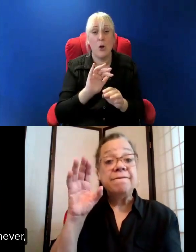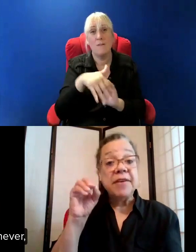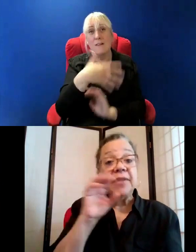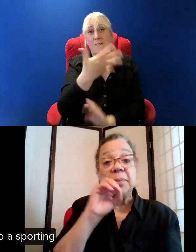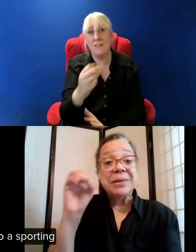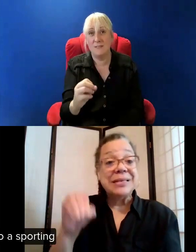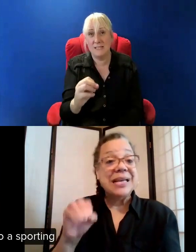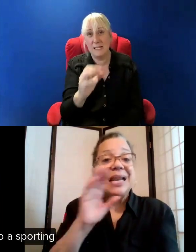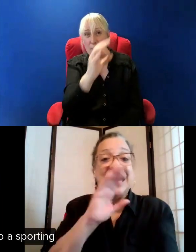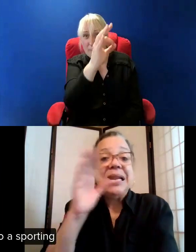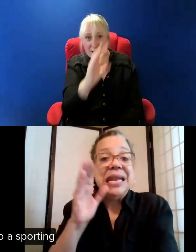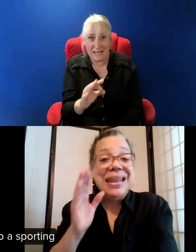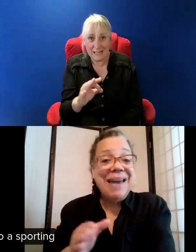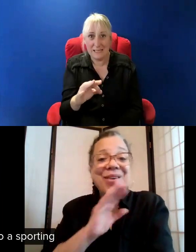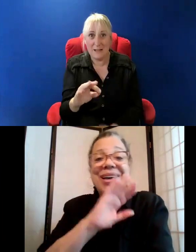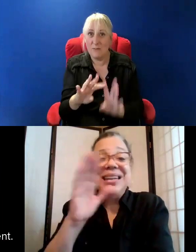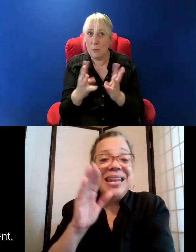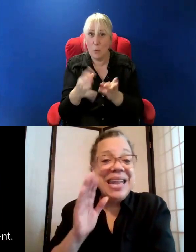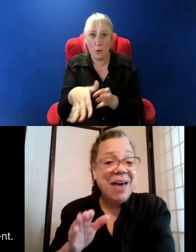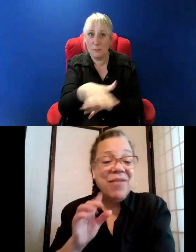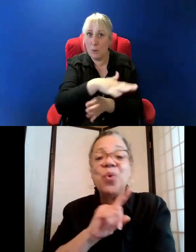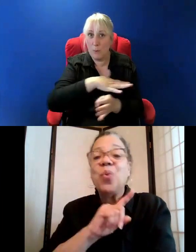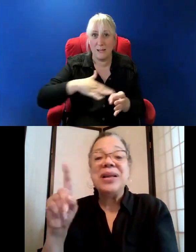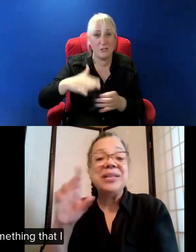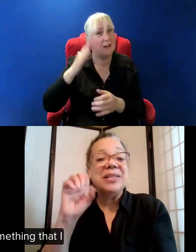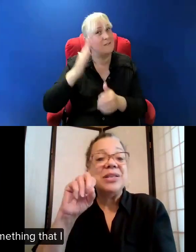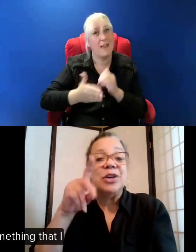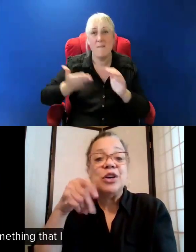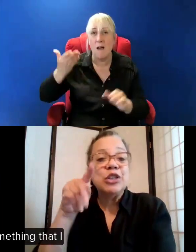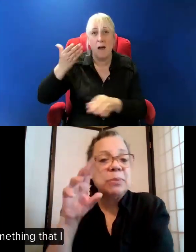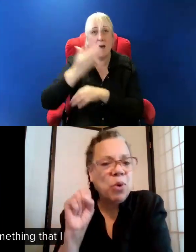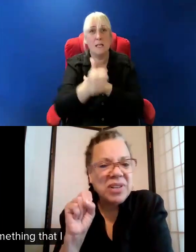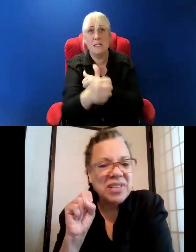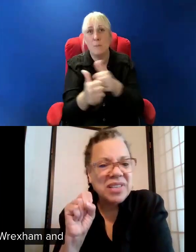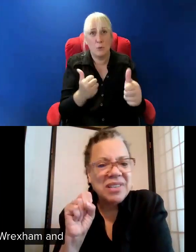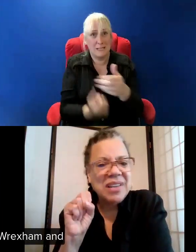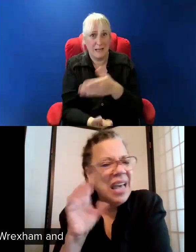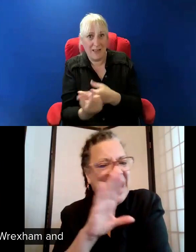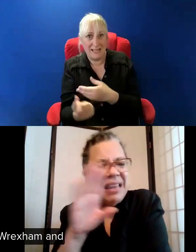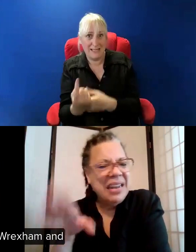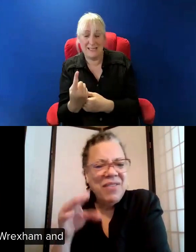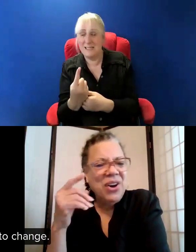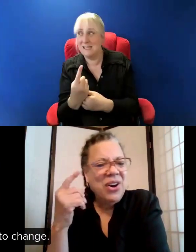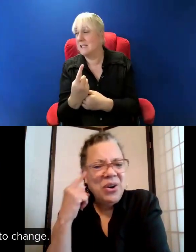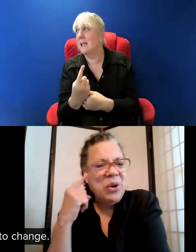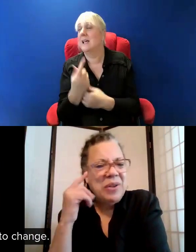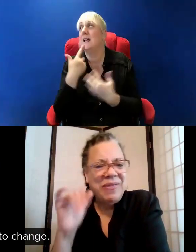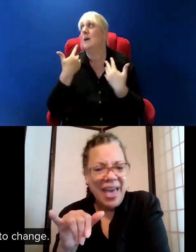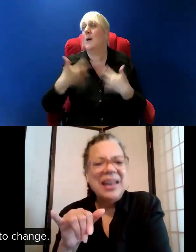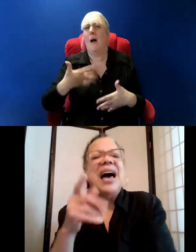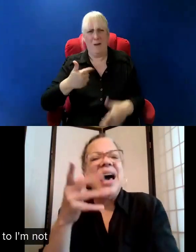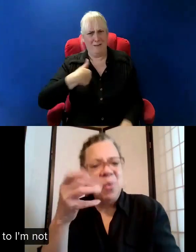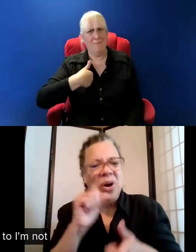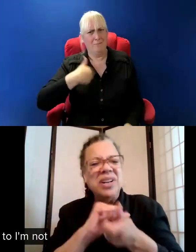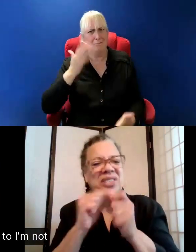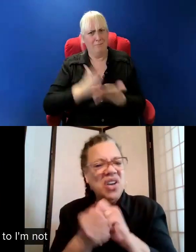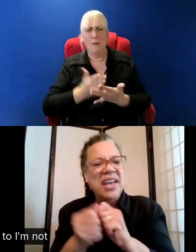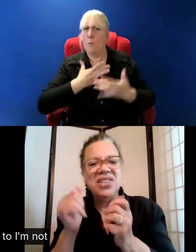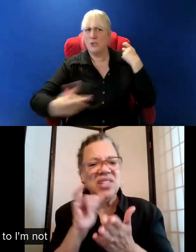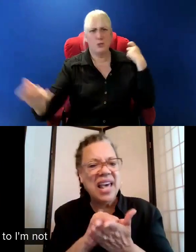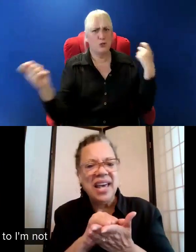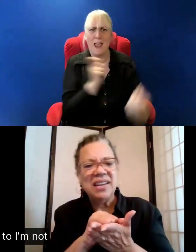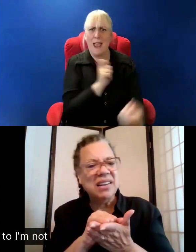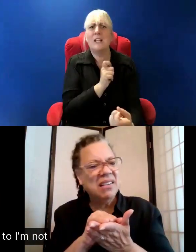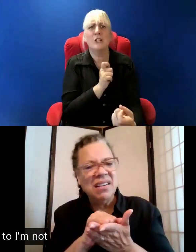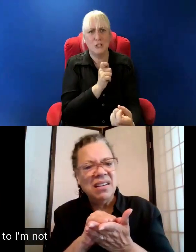have never ever been to a sporting event. And that's something that I personally at Wrexham would like to change. I think that